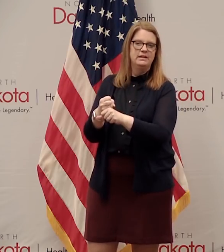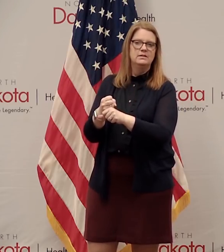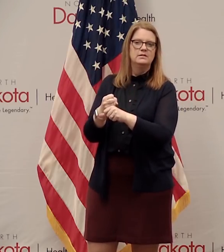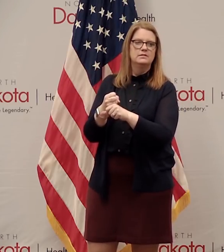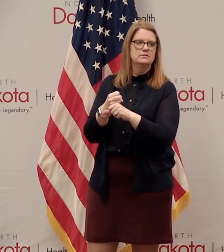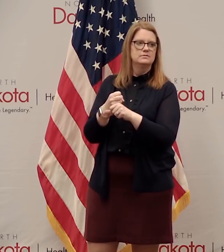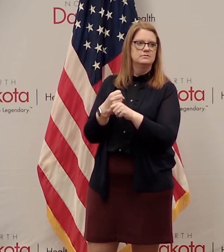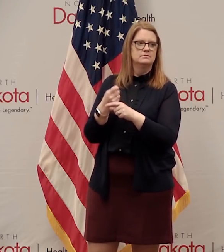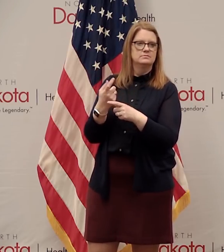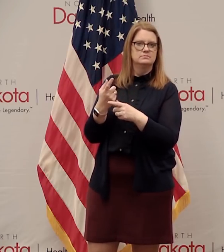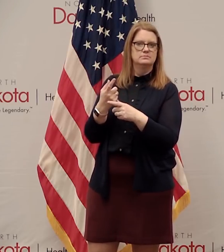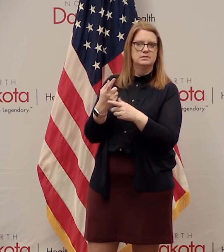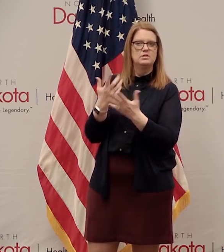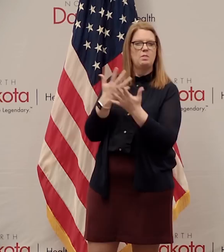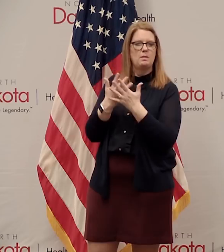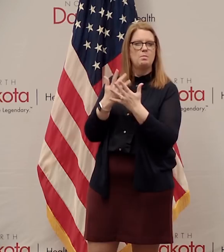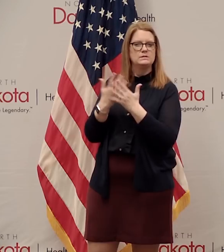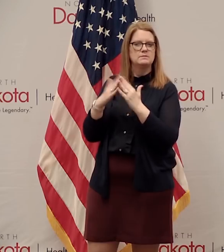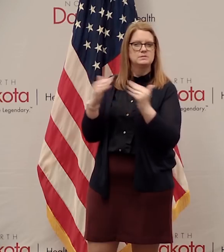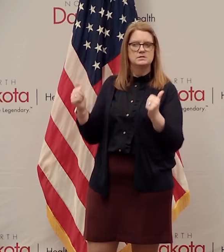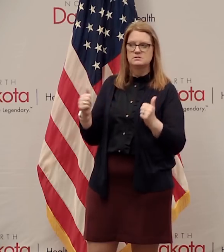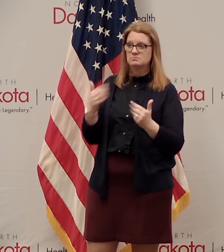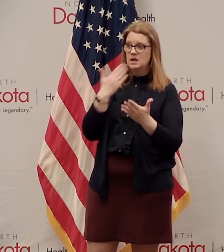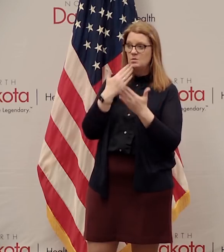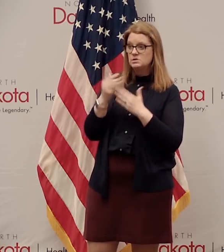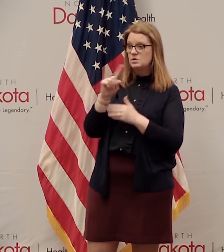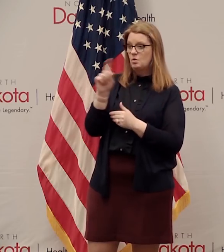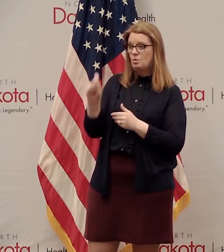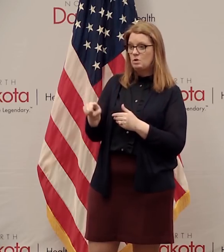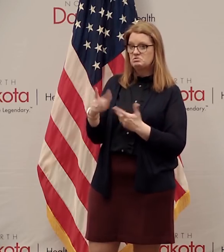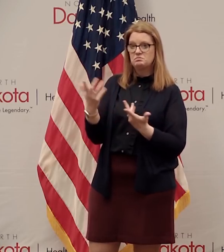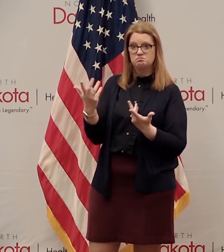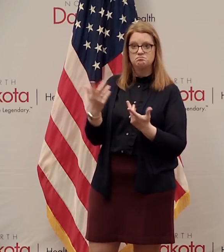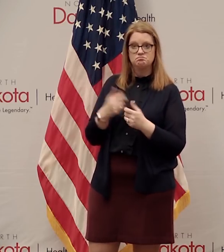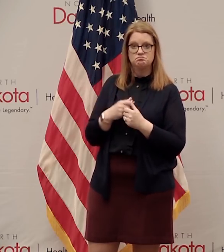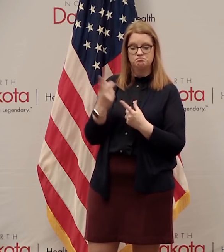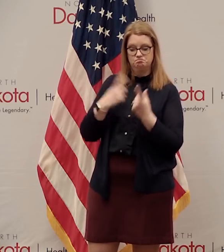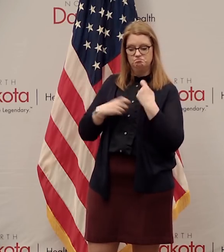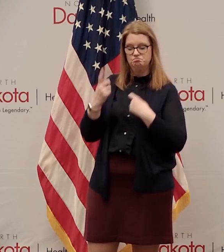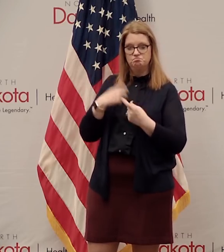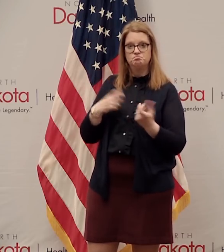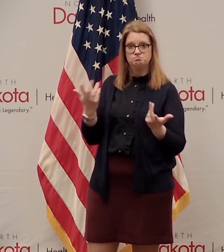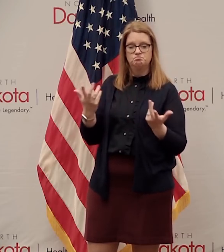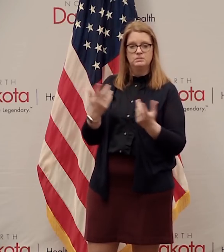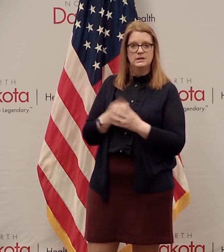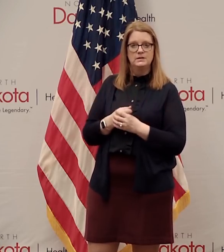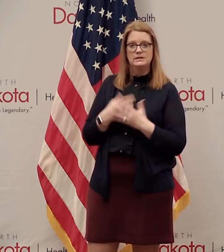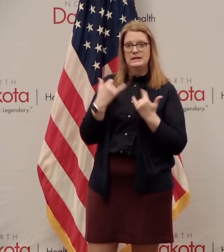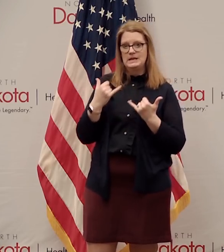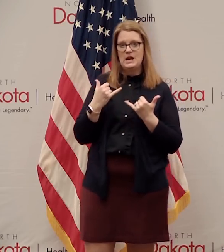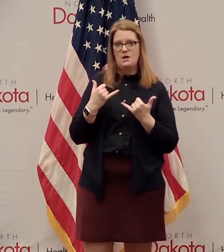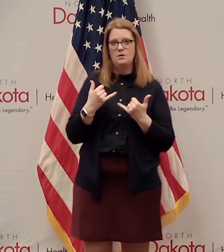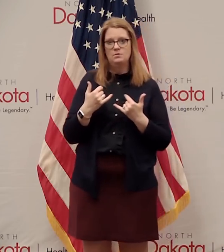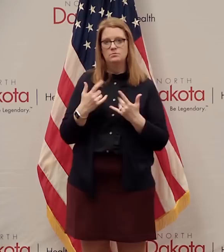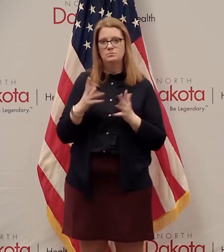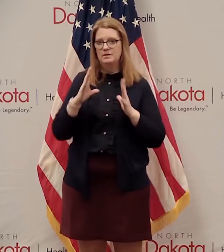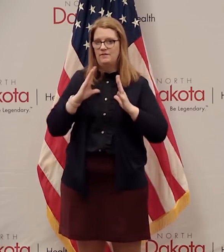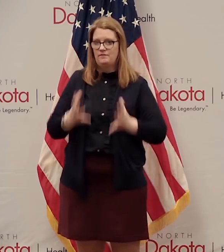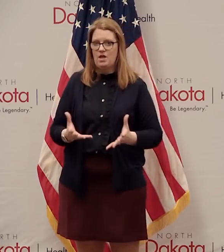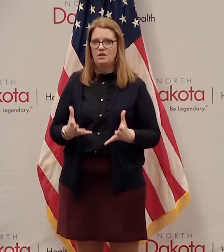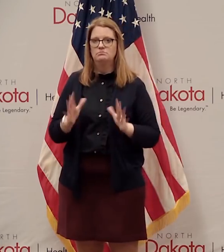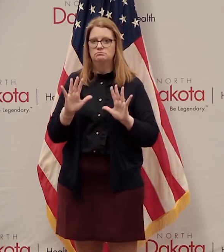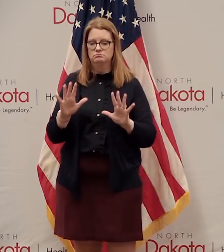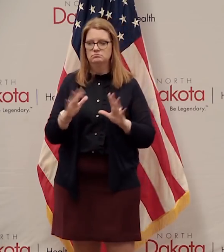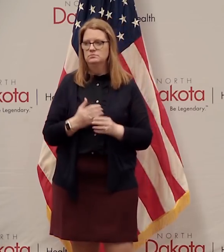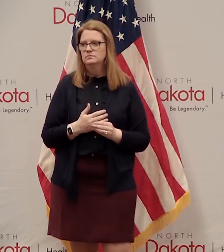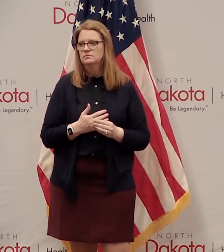as one of these afternoon briefings going forward. But good questions. Keep them coming. But right now we're in the all clear mode.